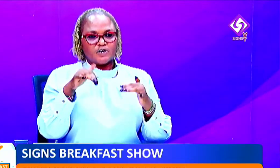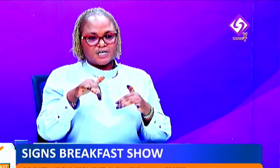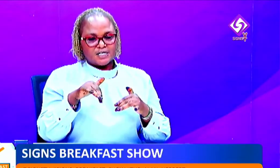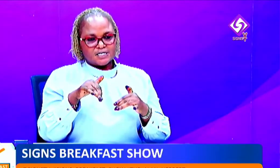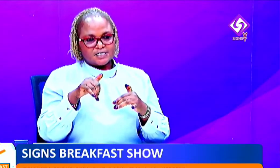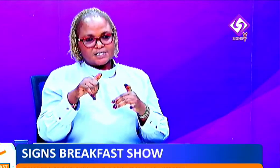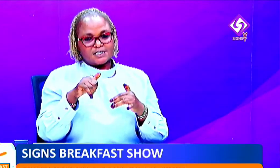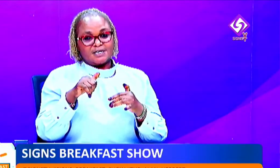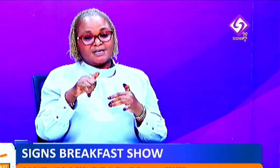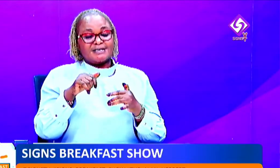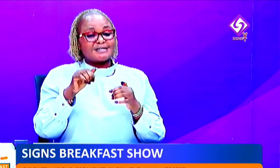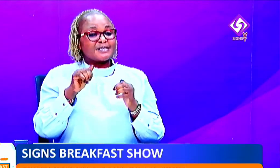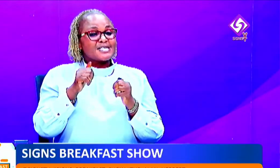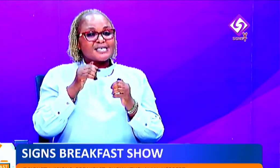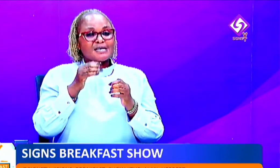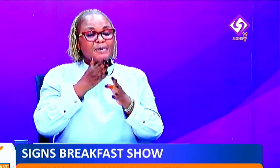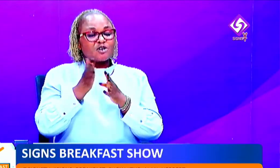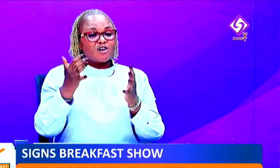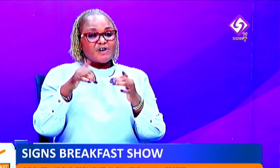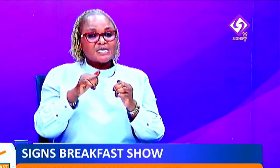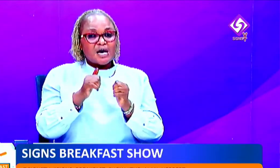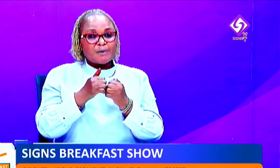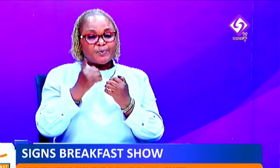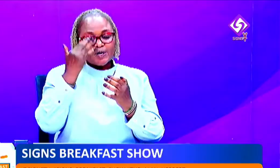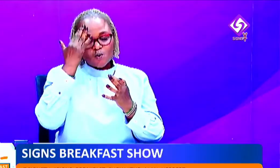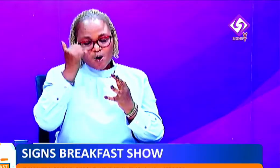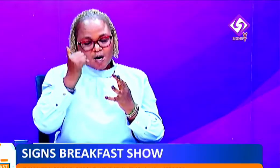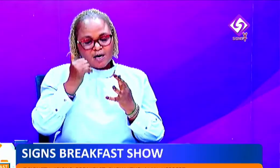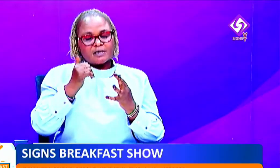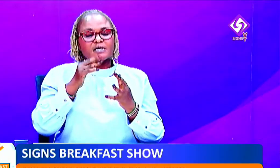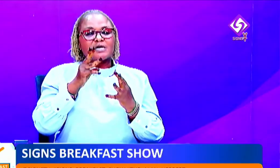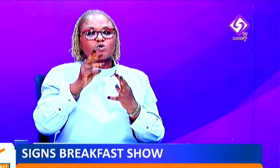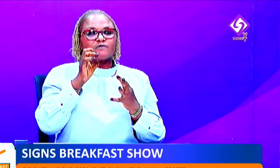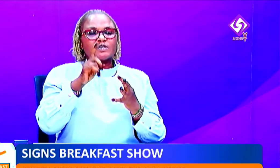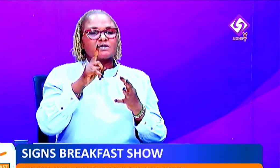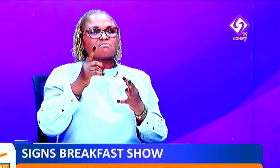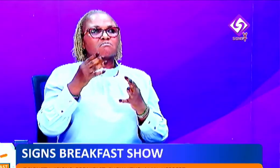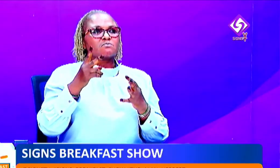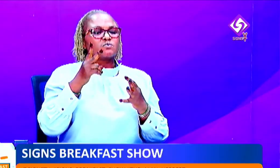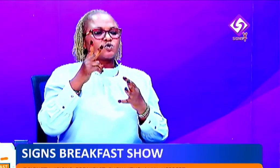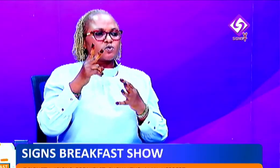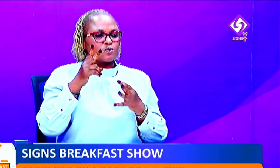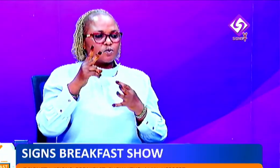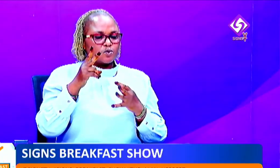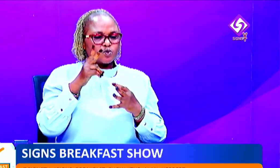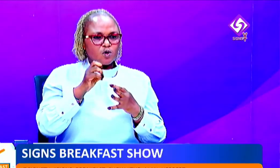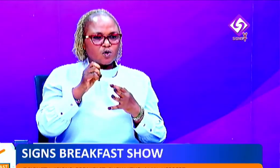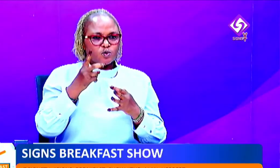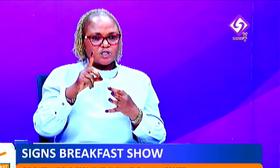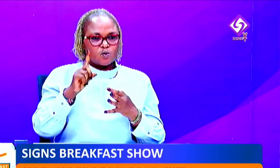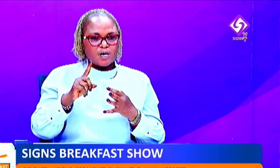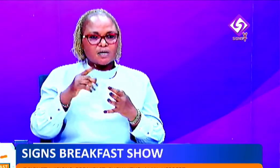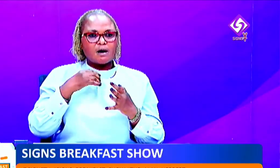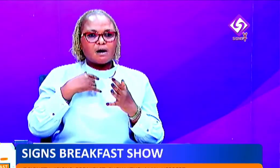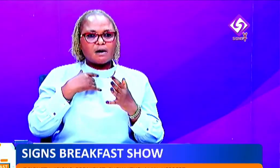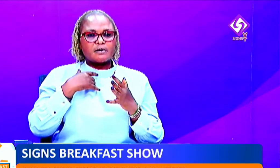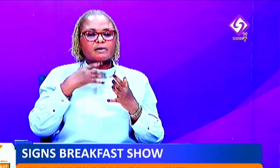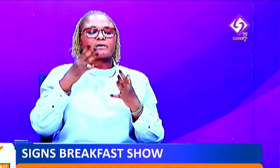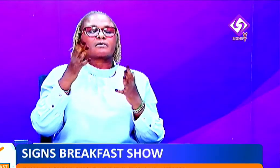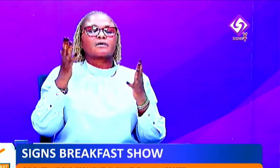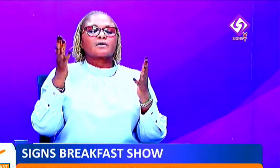The World Federation of the Deaf main conference is happening because the WFD